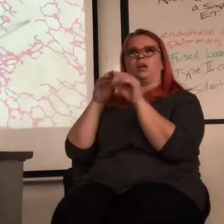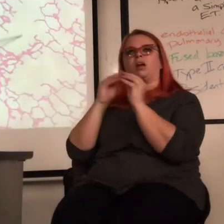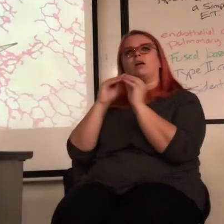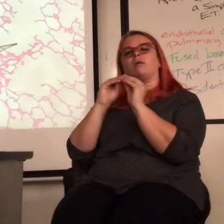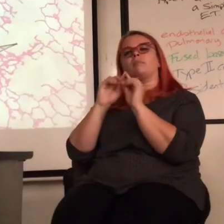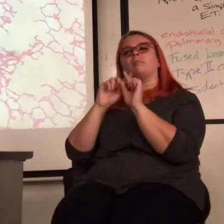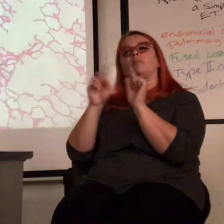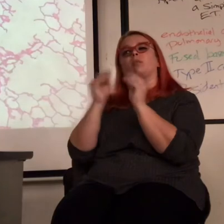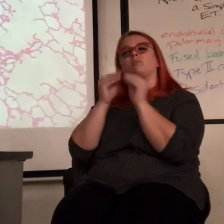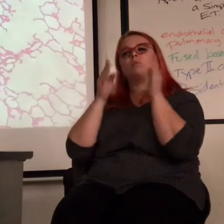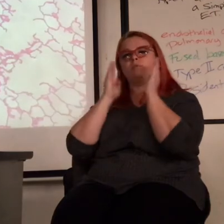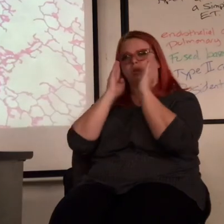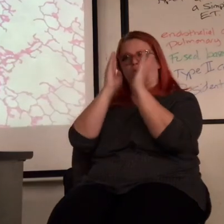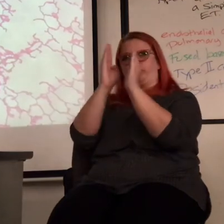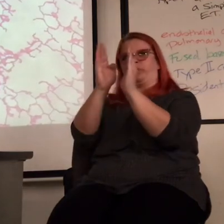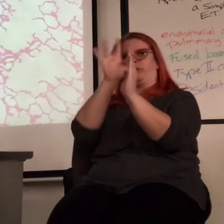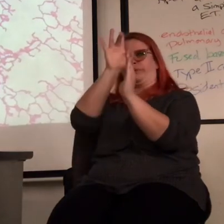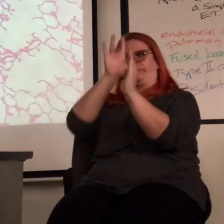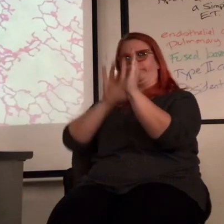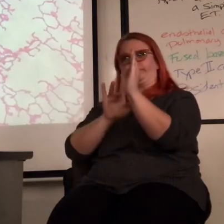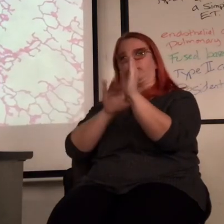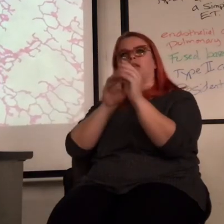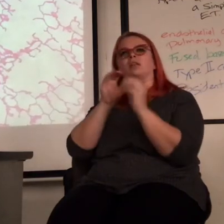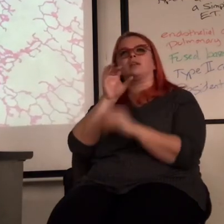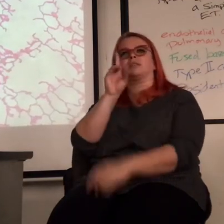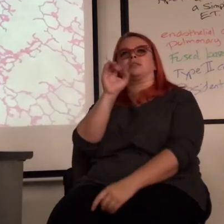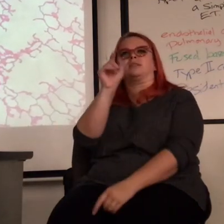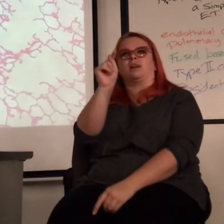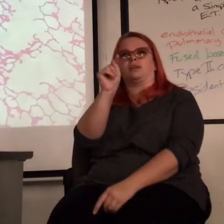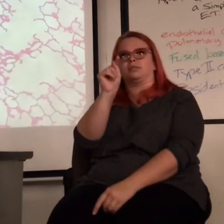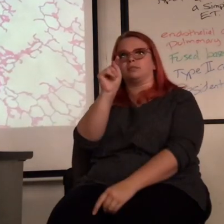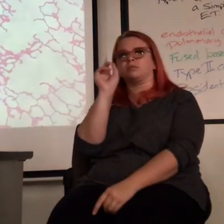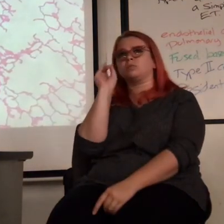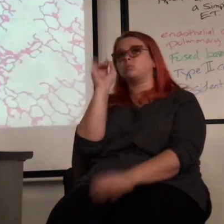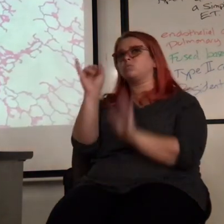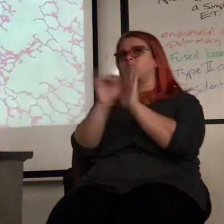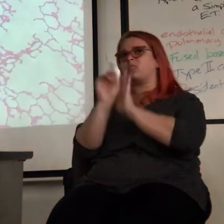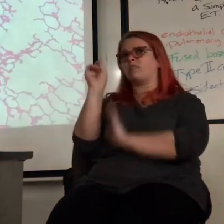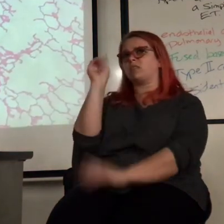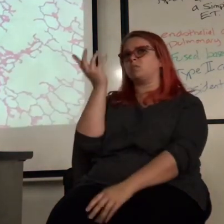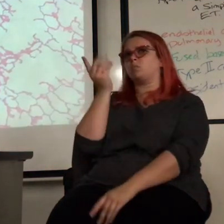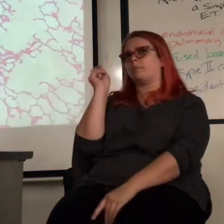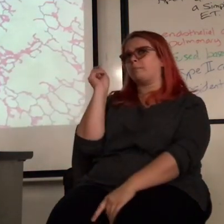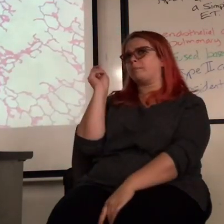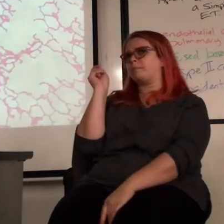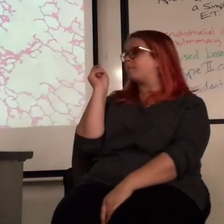hallway shape is a duct. What if I just point to like something like that?